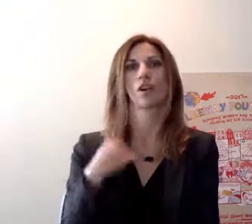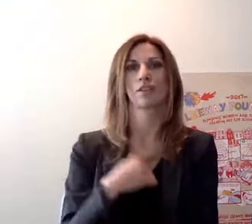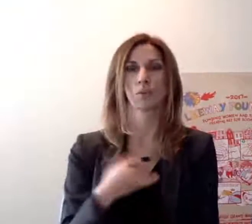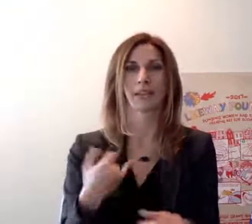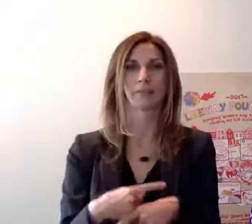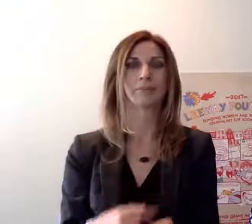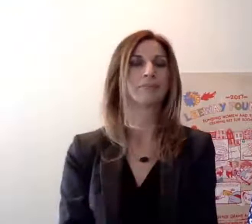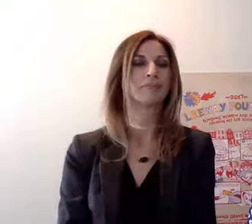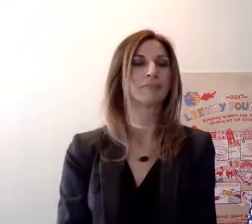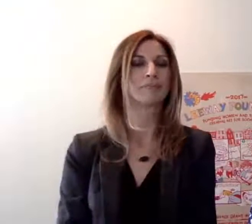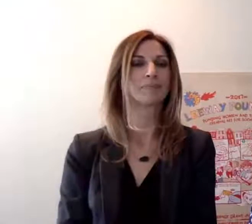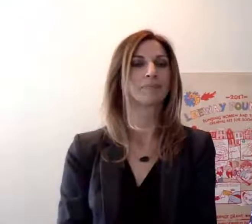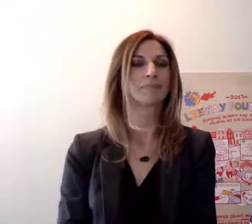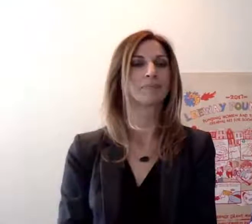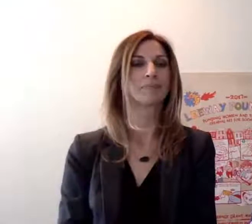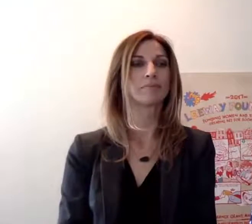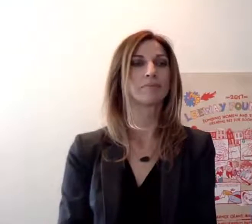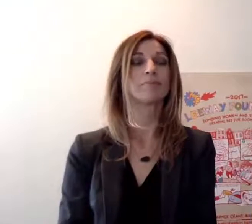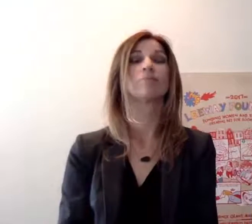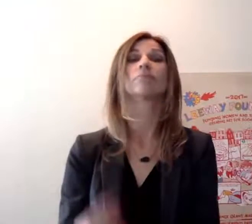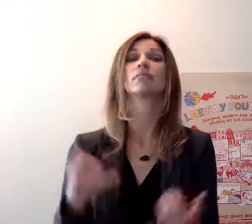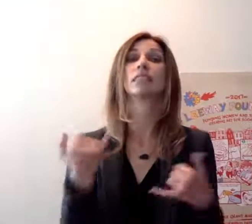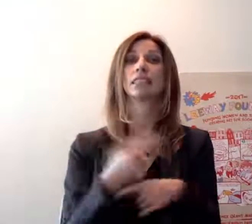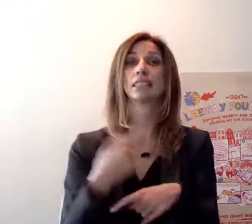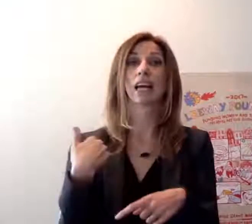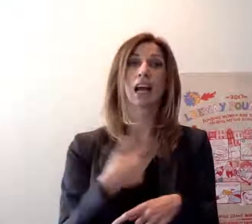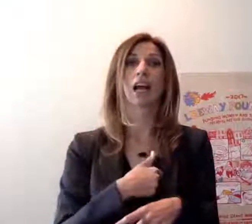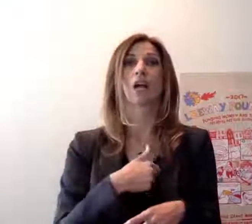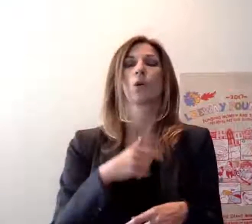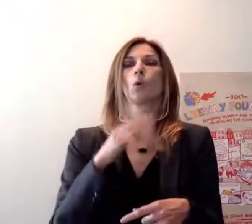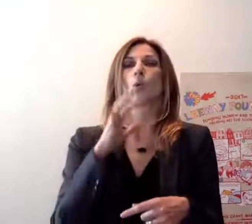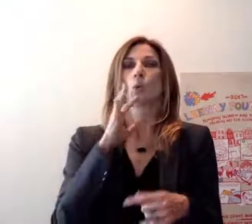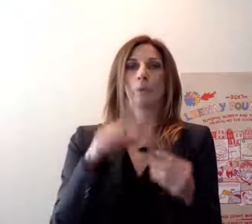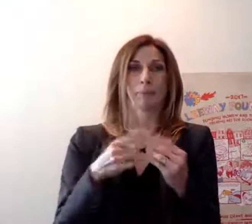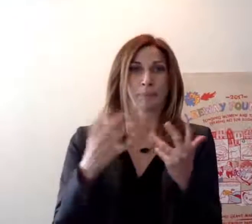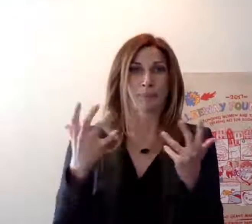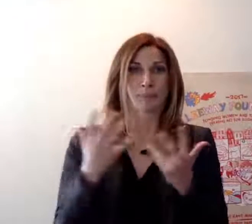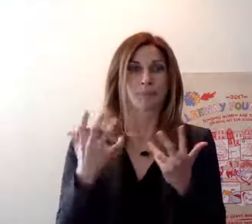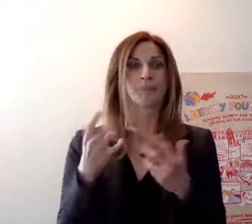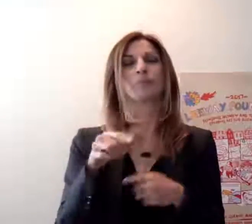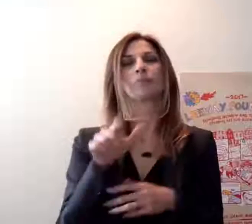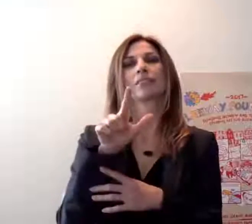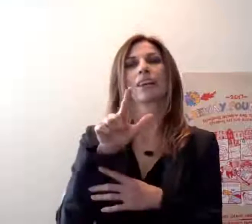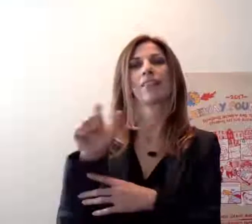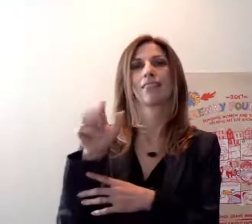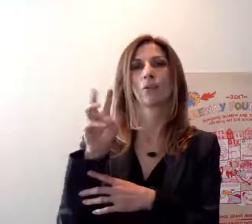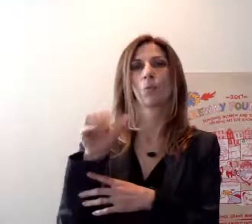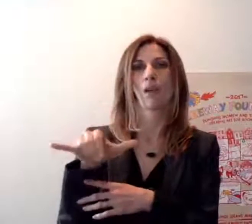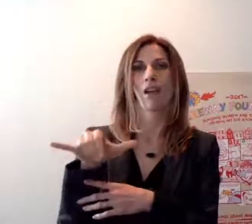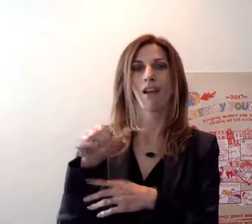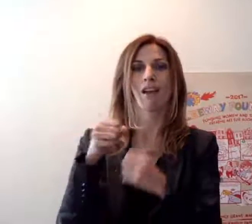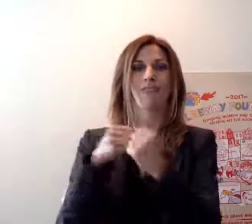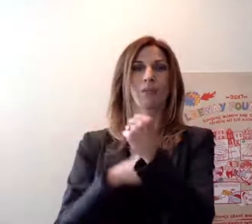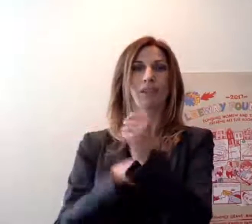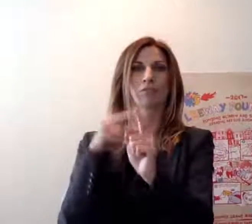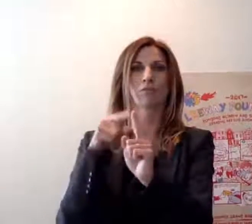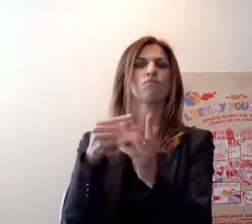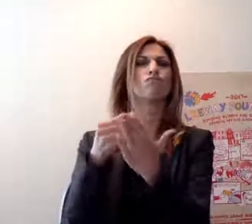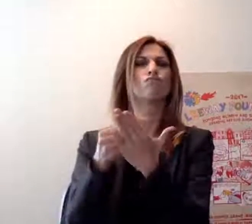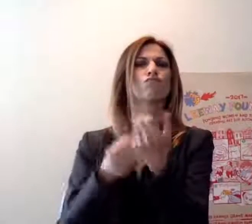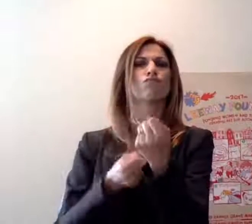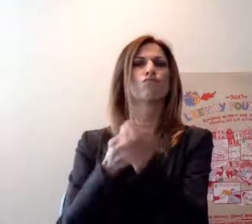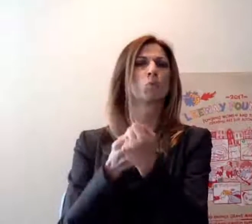today. Today, we're going to be talking about what the Leeway Foundation funds, a